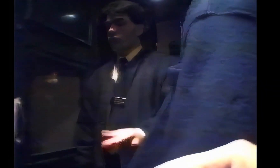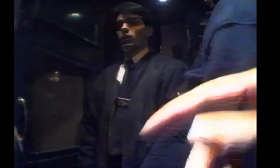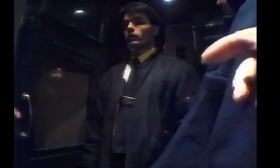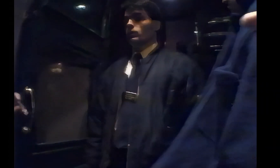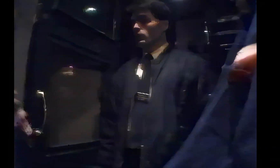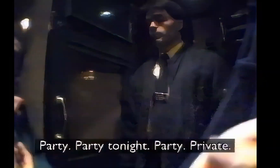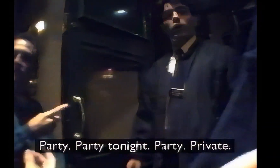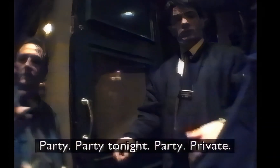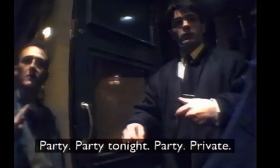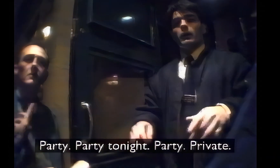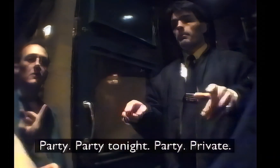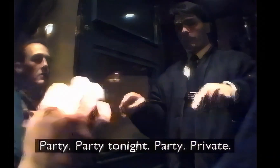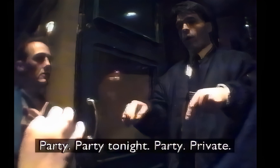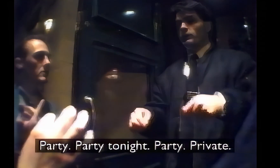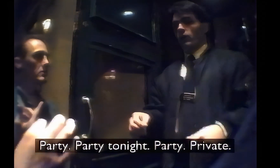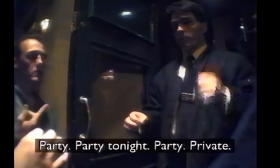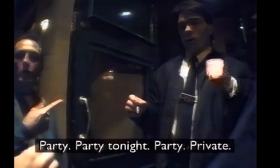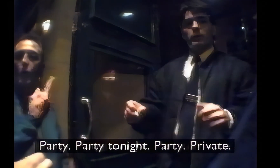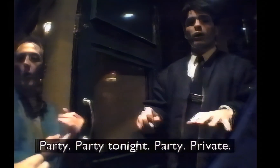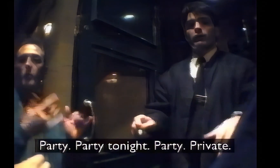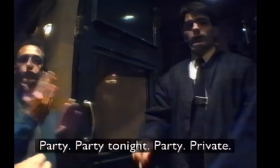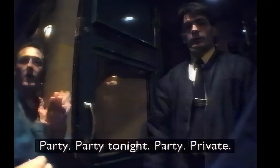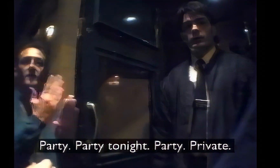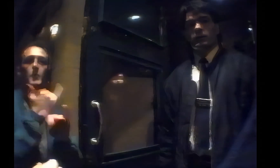not party. Oh, God. Party tonight, party private.